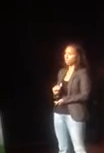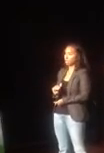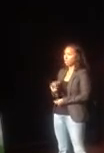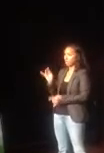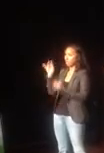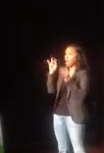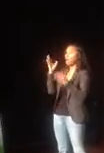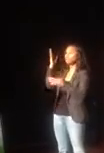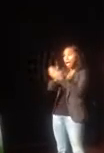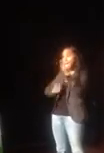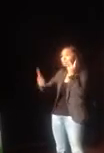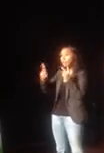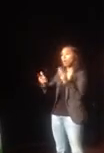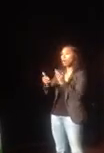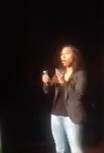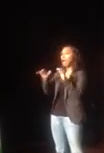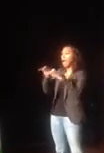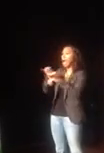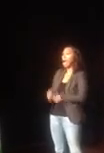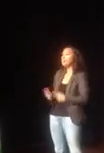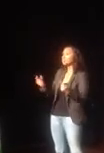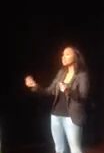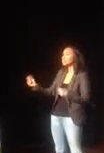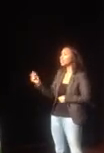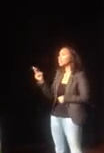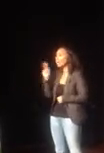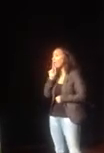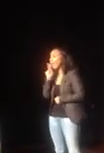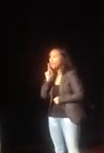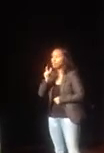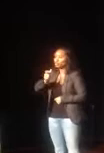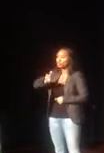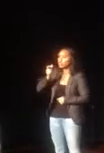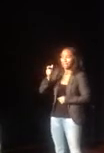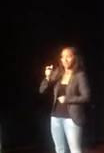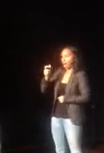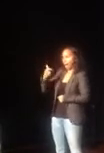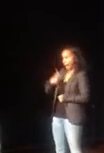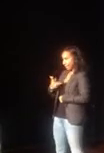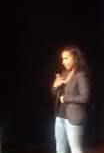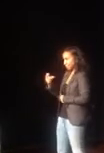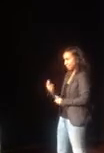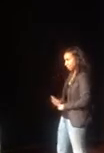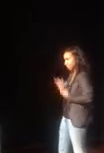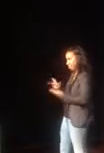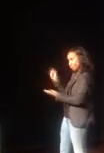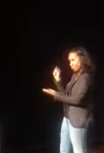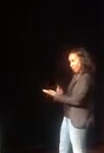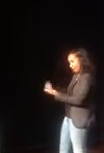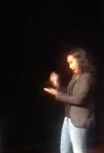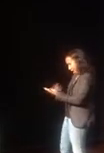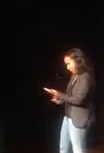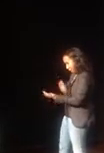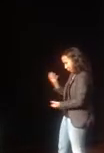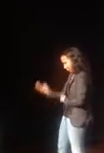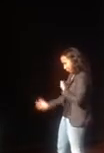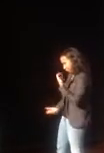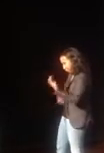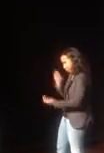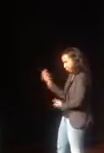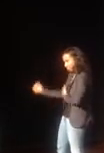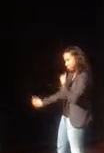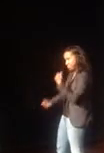smoke when they hit rock bottom, but I write when I hit rock bottom. And it just turned out to be a piece that I love and I adore and that